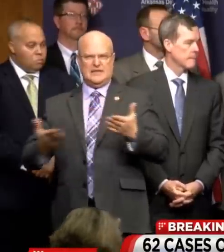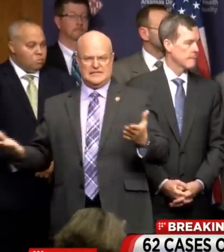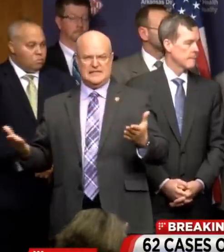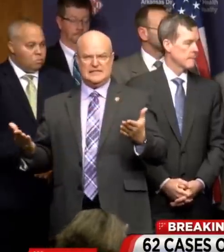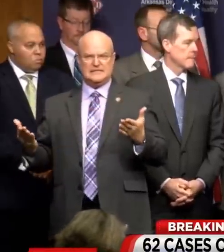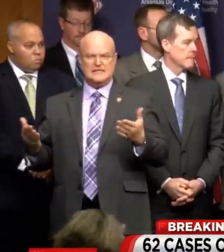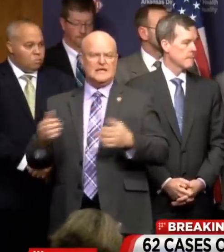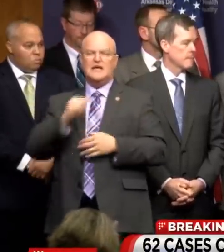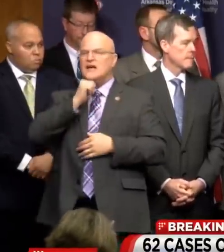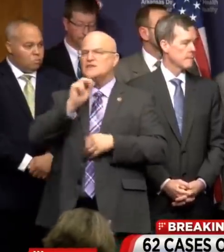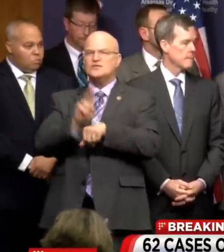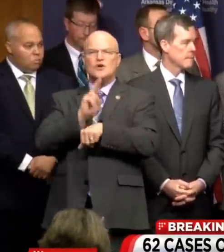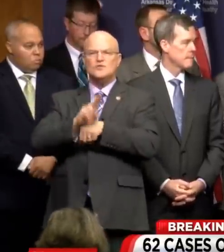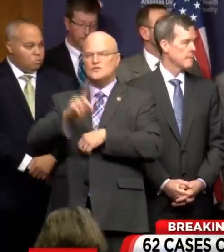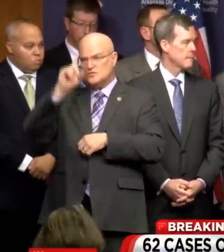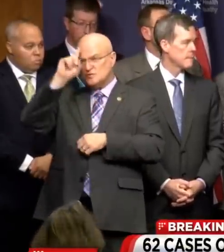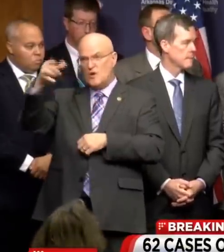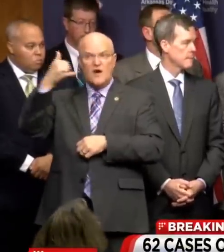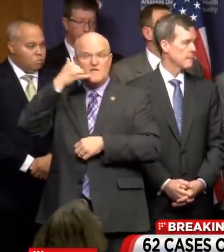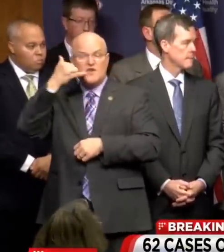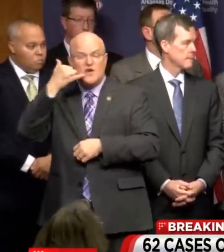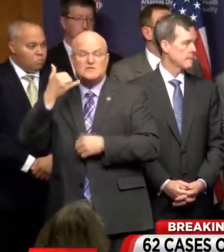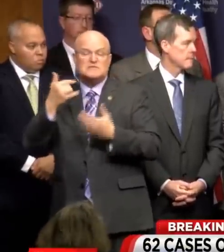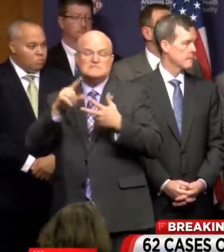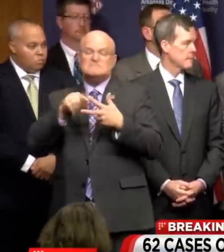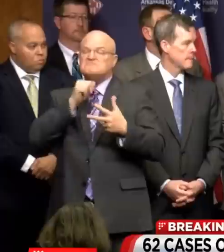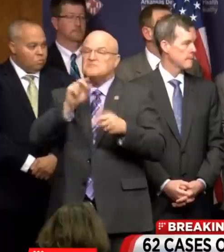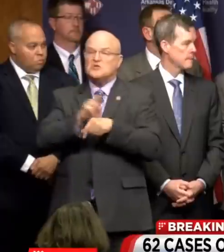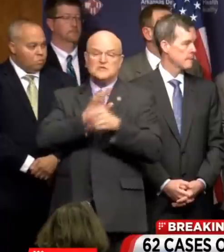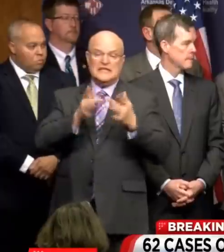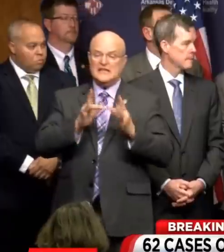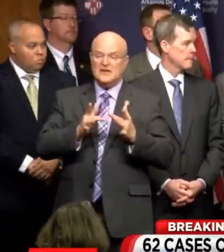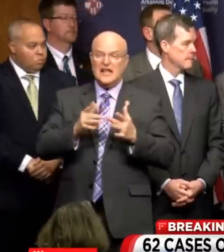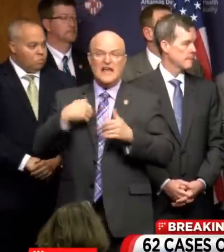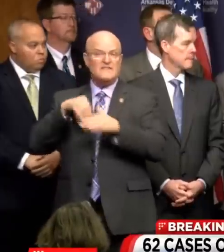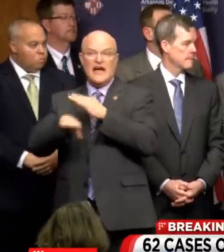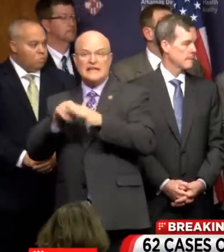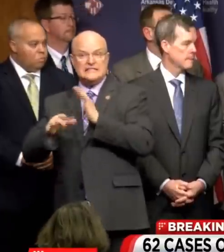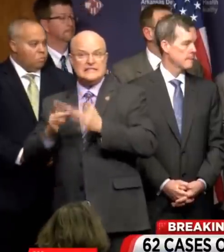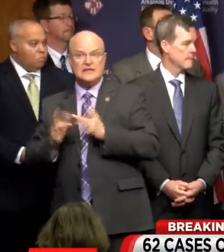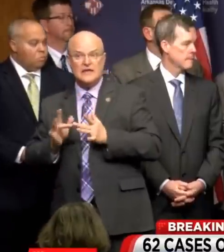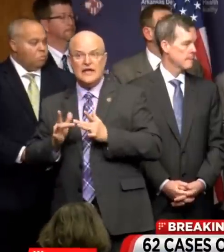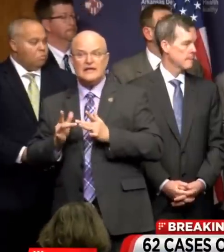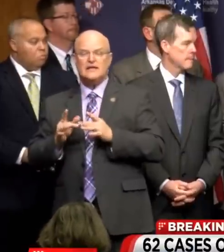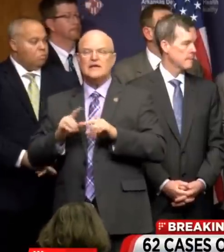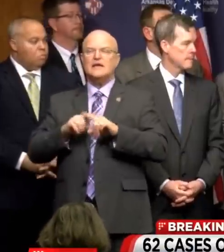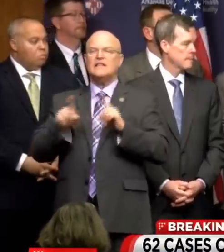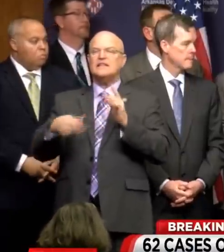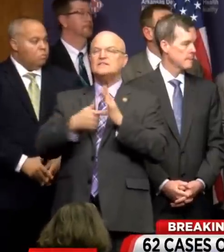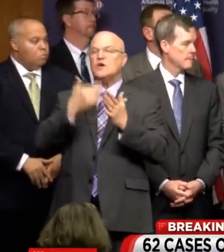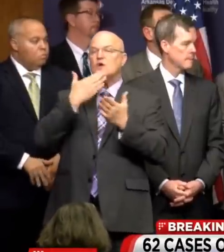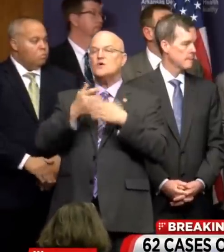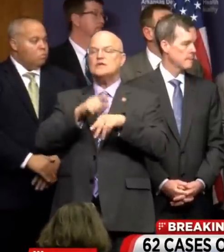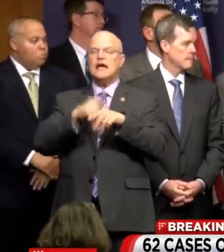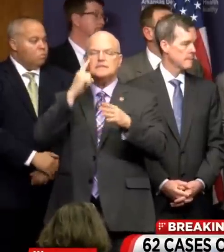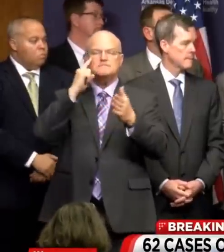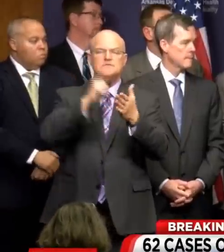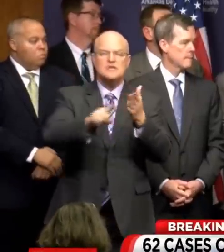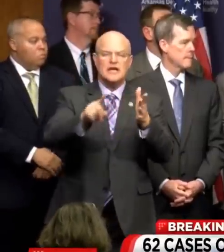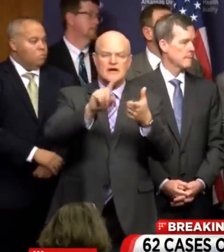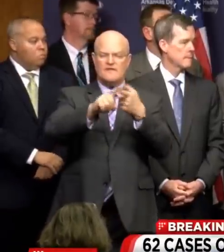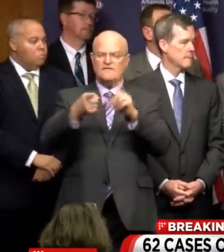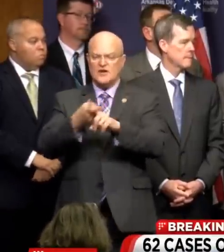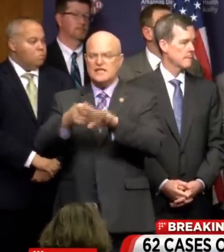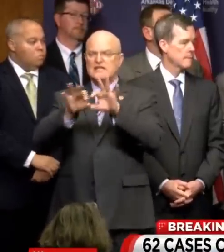things. They don't use smartphones, they may not use the internet or have access to the internet. This is a good time to check on friends and